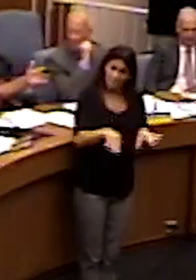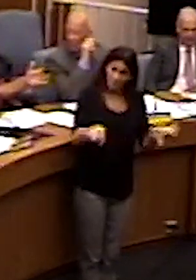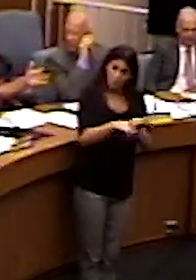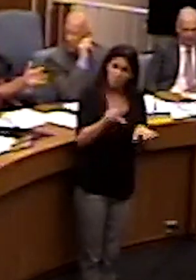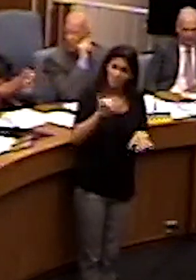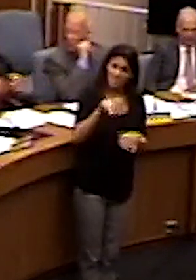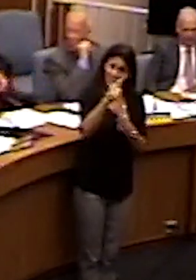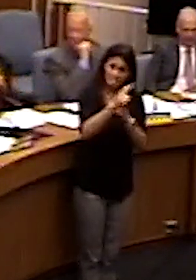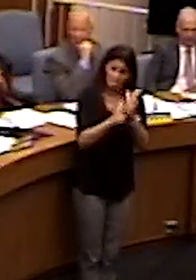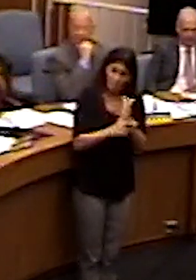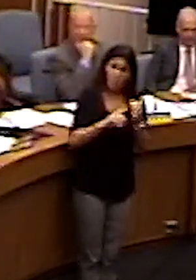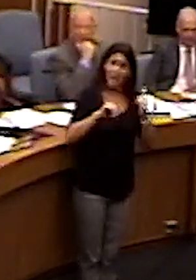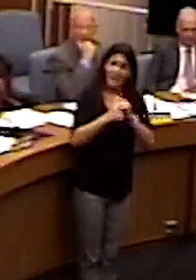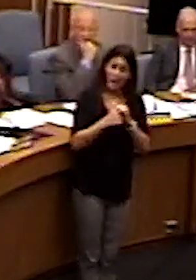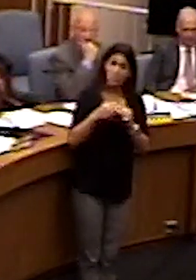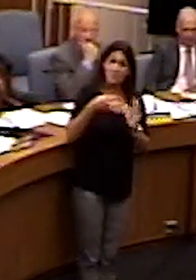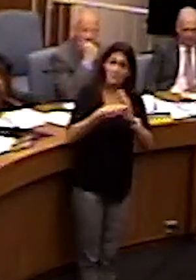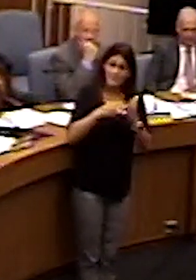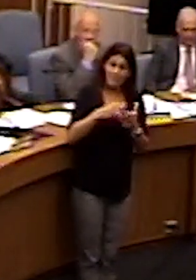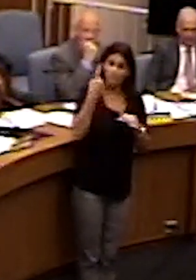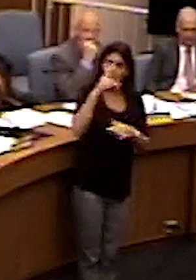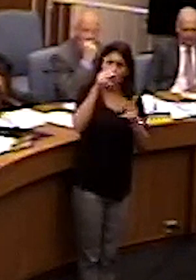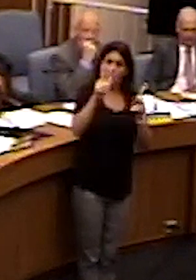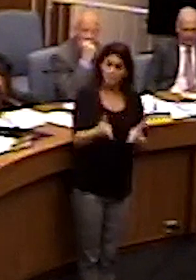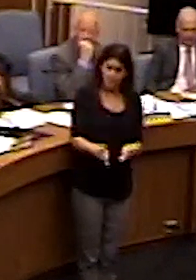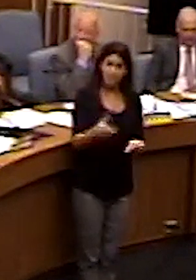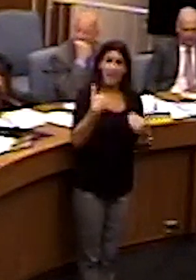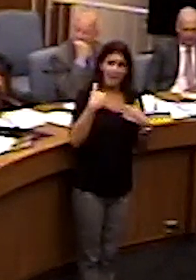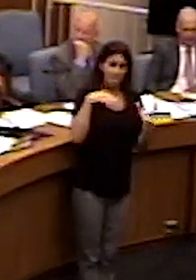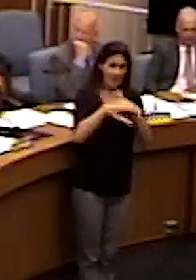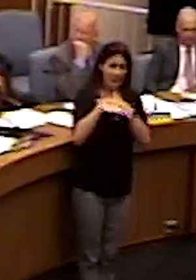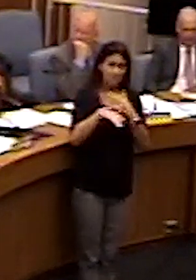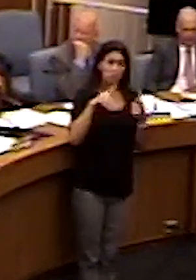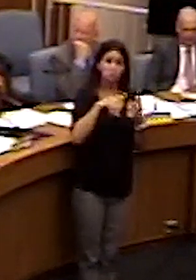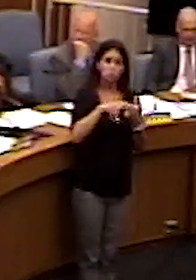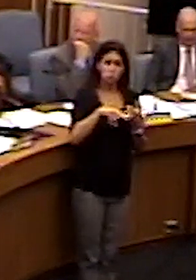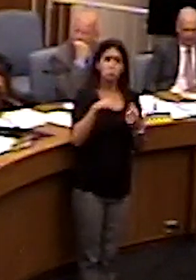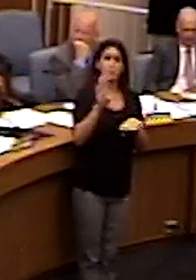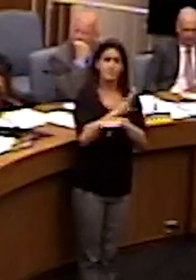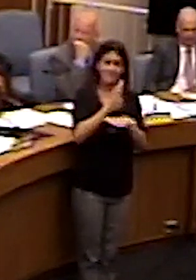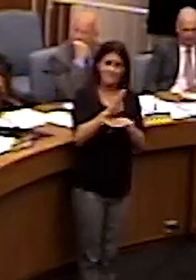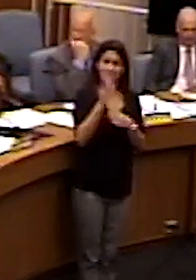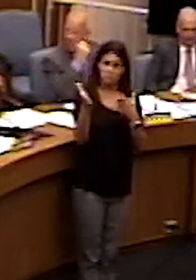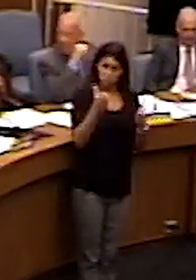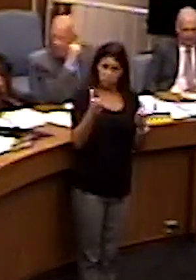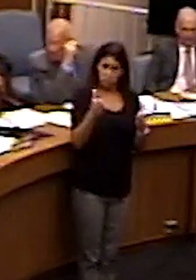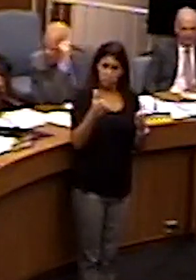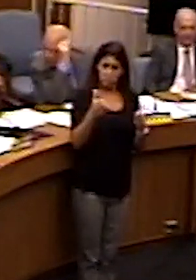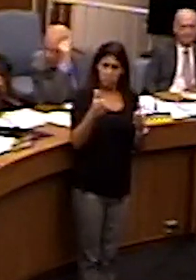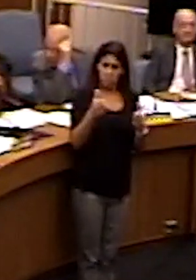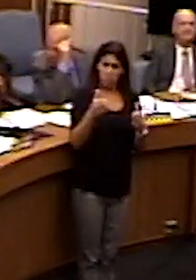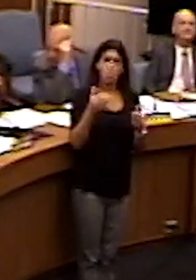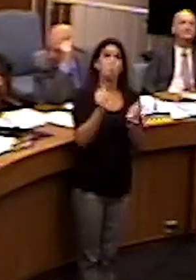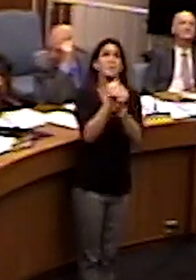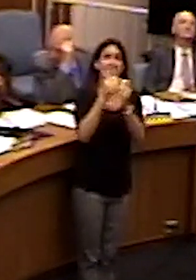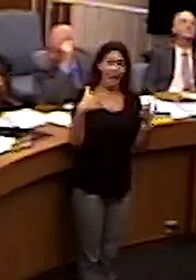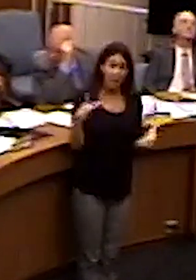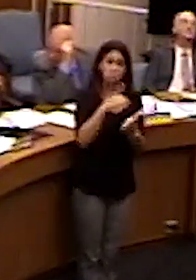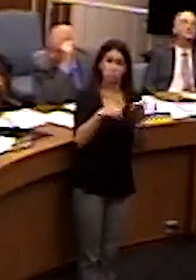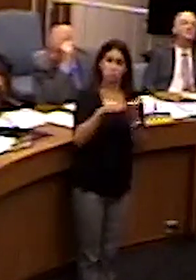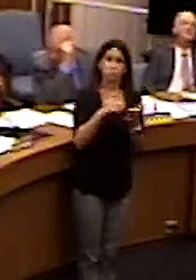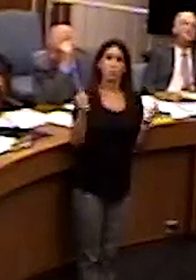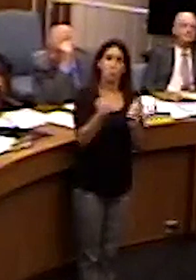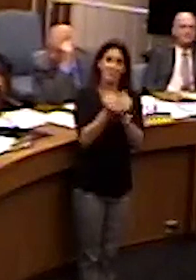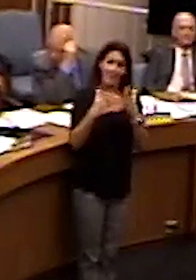law and how it's meant for people to get equal access to and enjoyment of goods and services, free of discrimination, free of